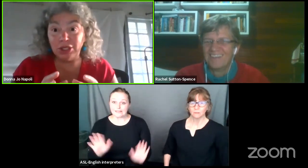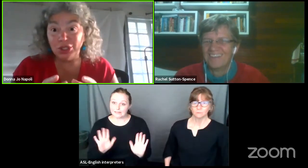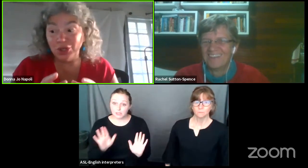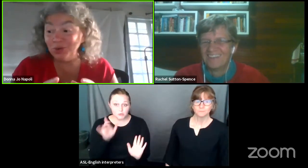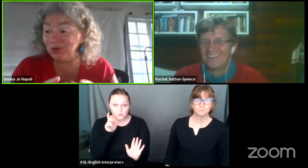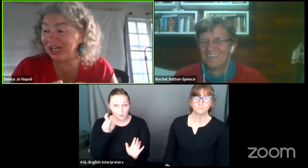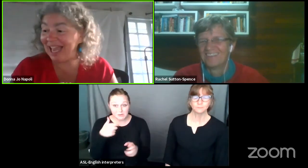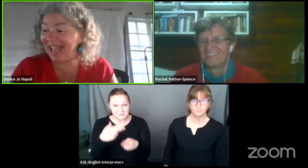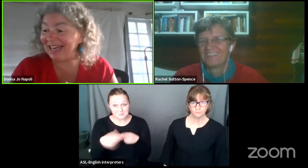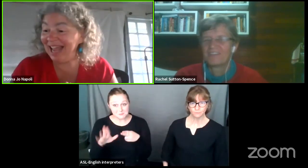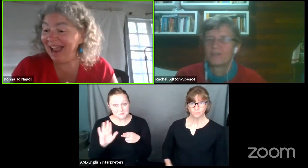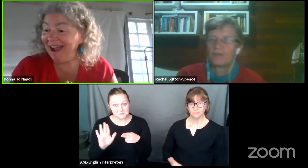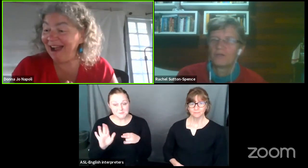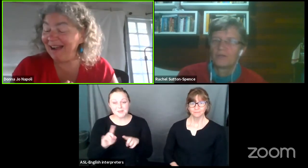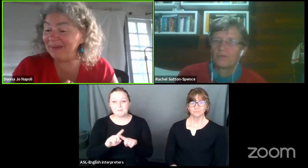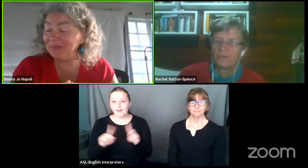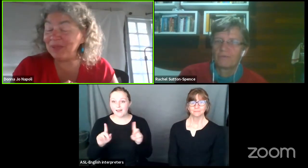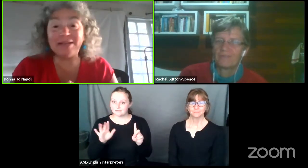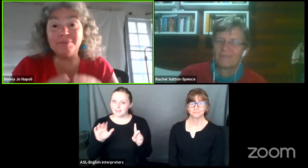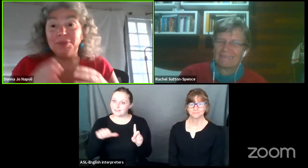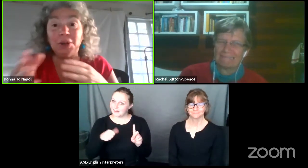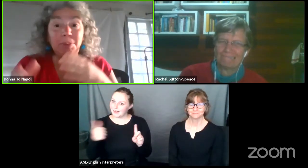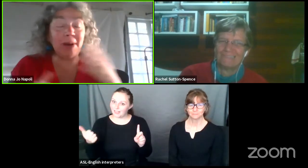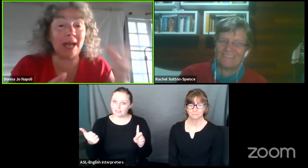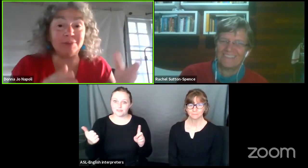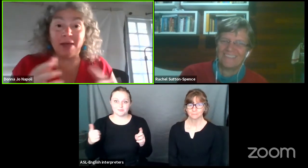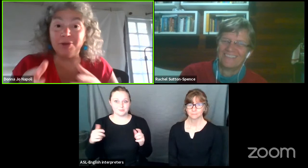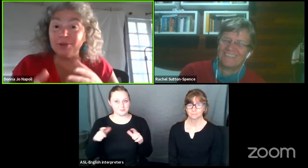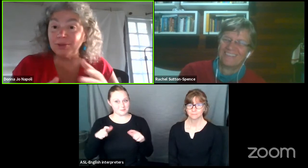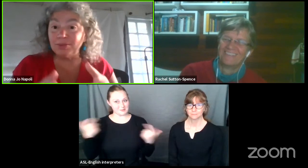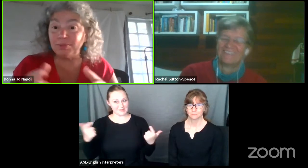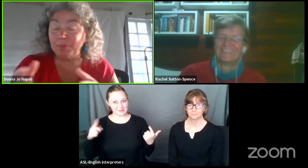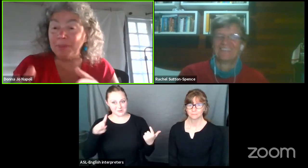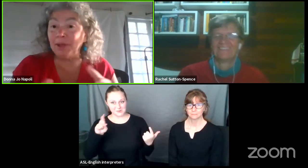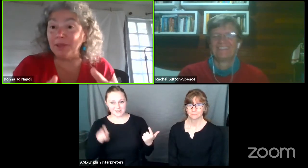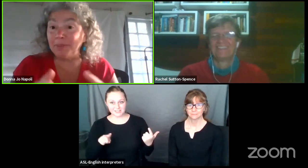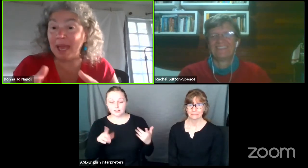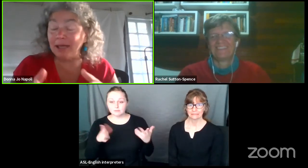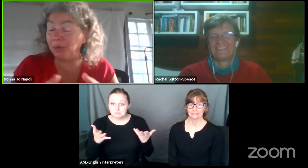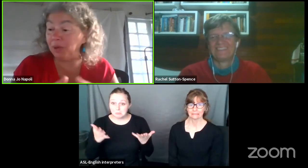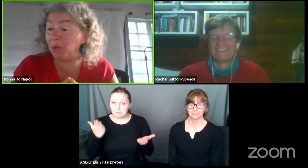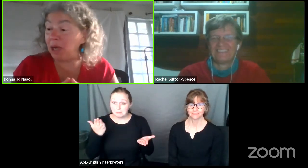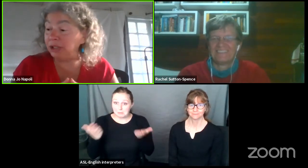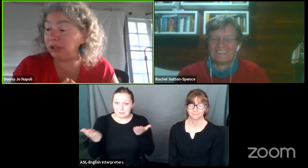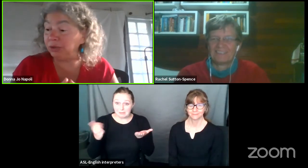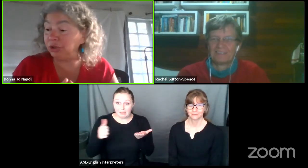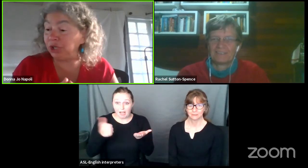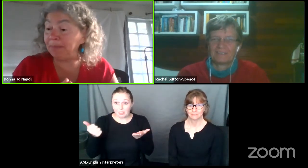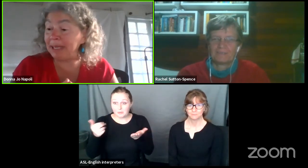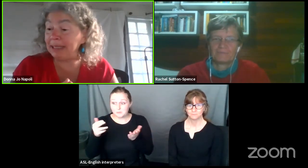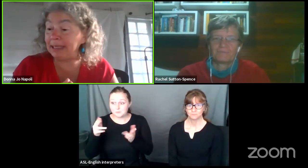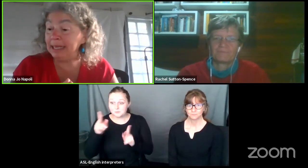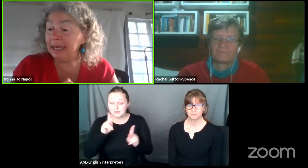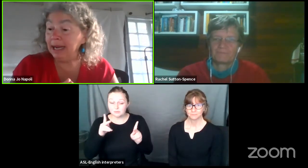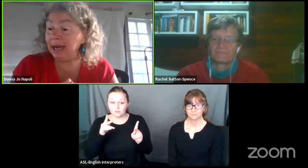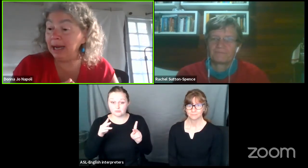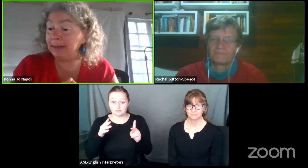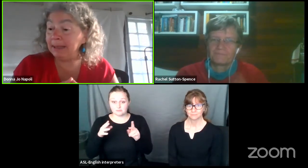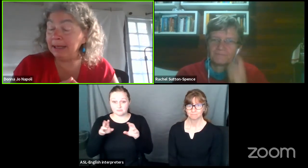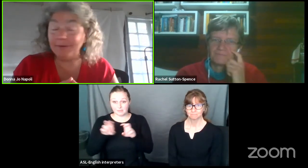is huge again. And, you know, perhaps other people on the panel will want to jump